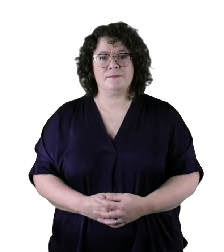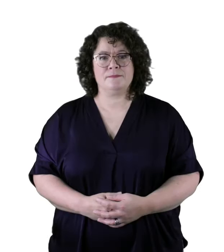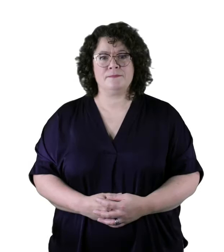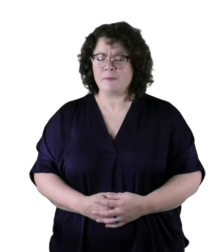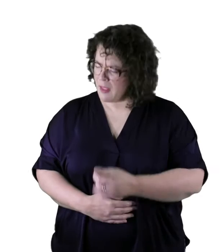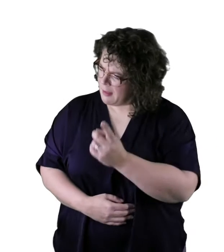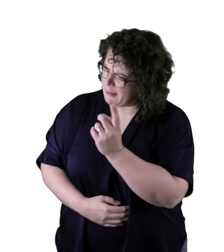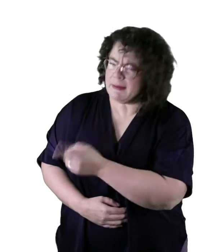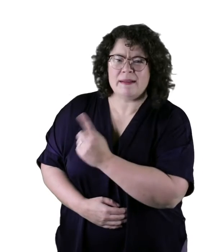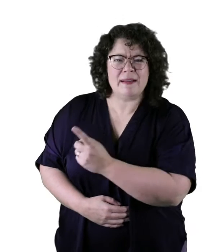Boer War Postcard.